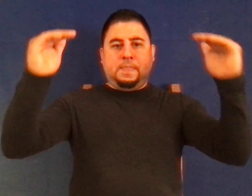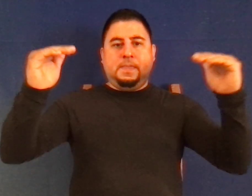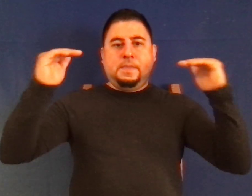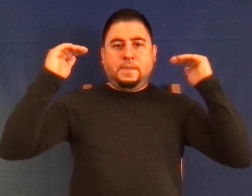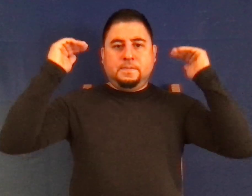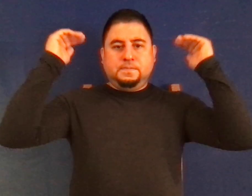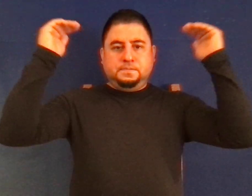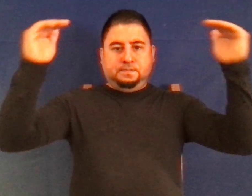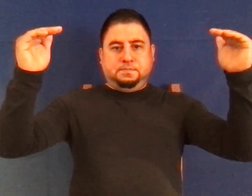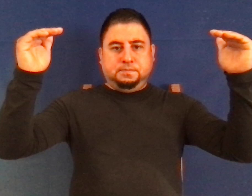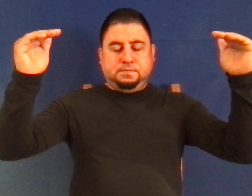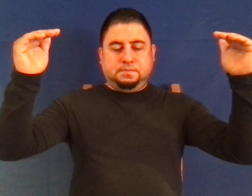the